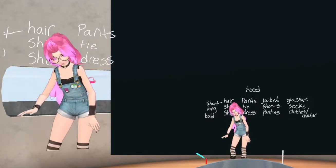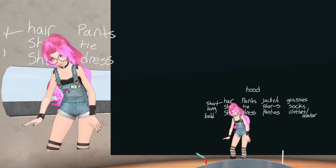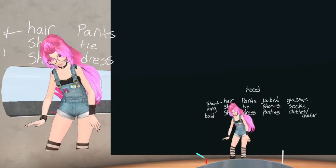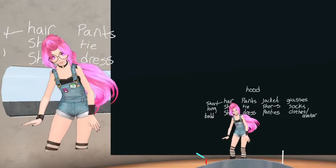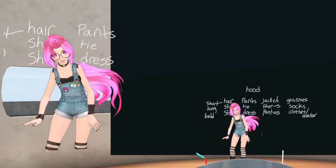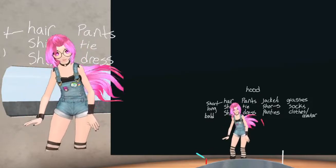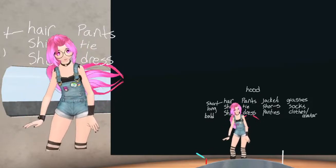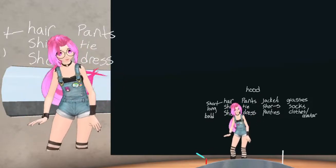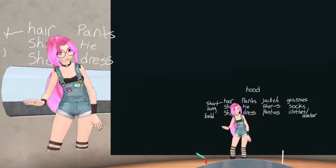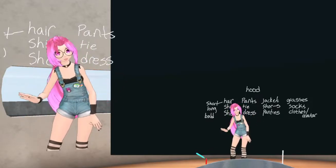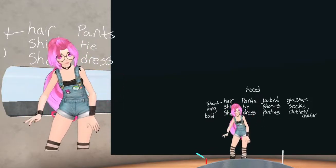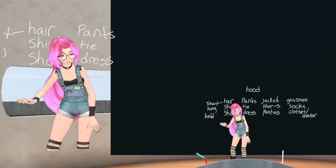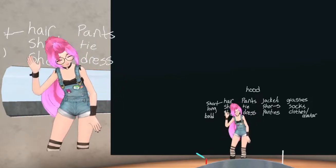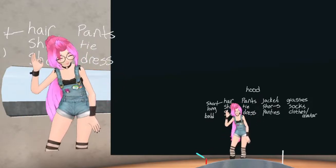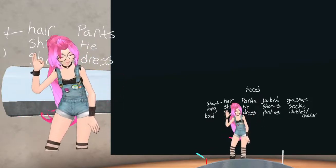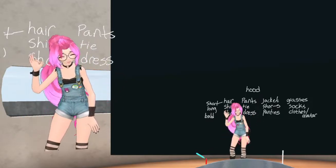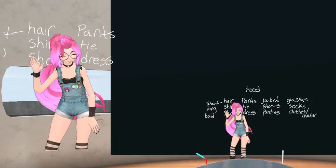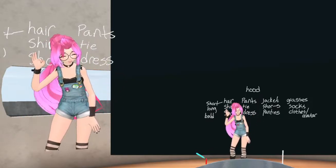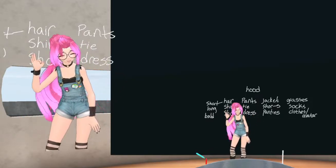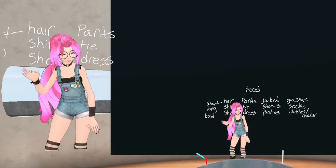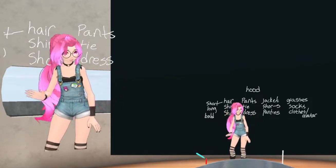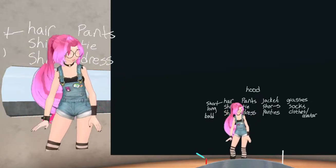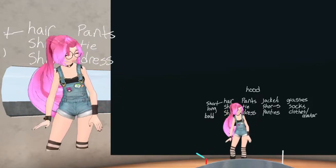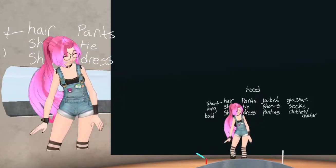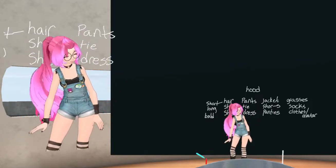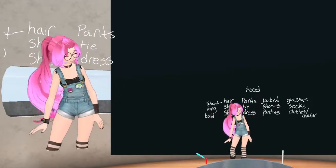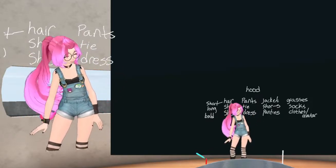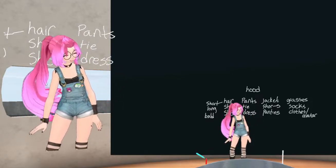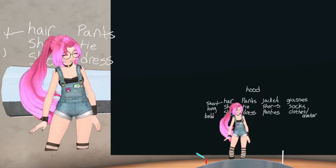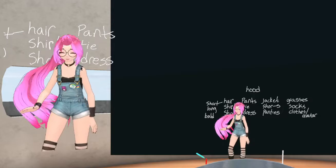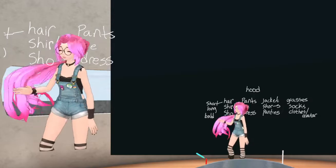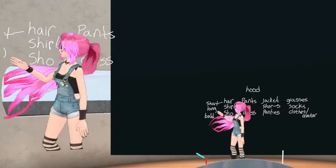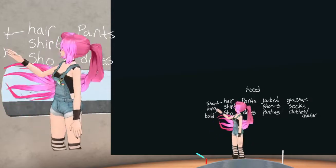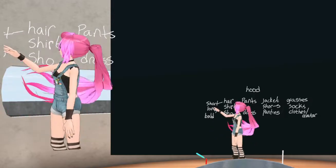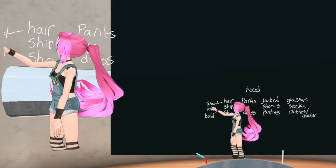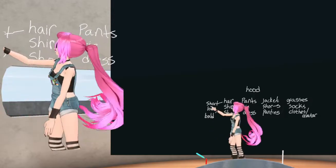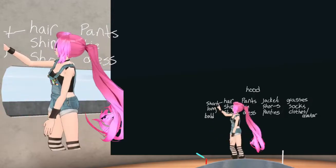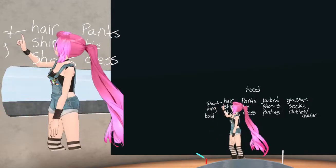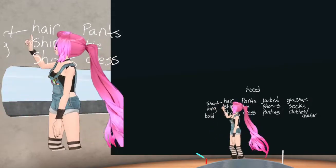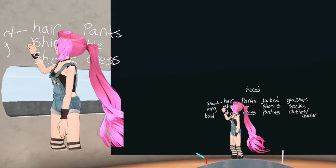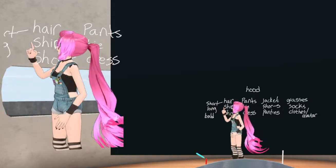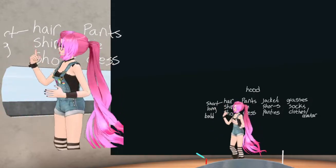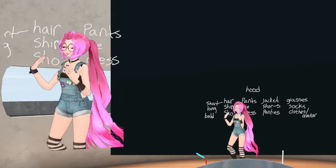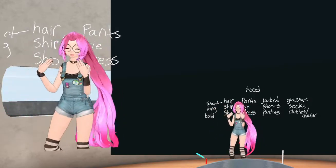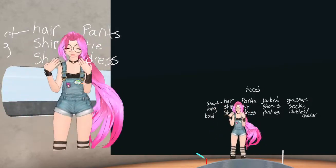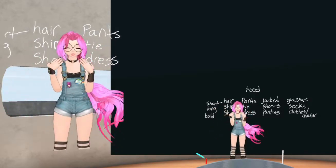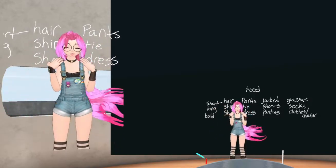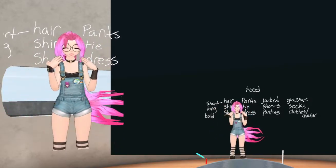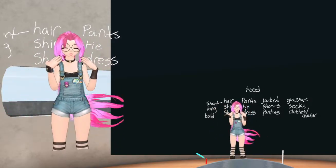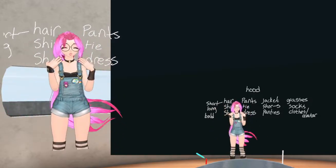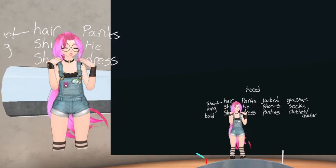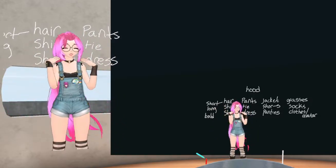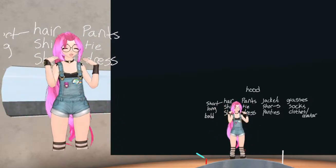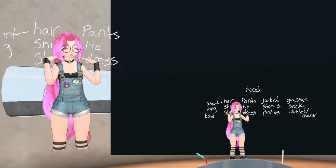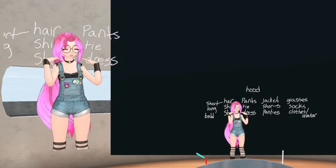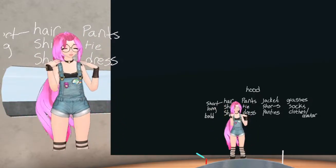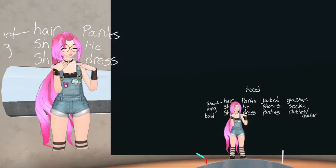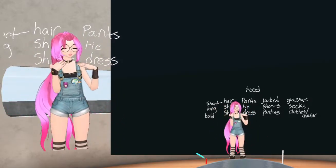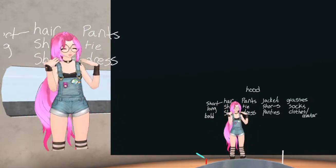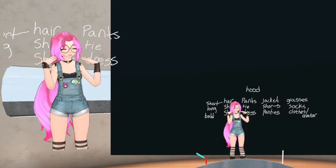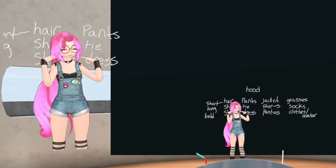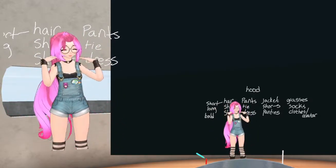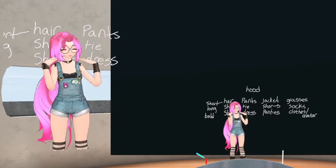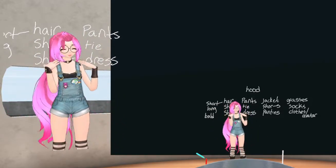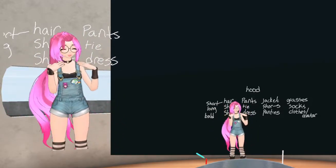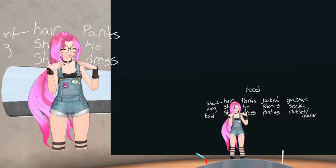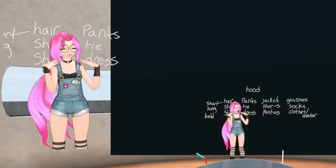like this, short, you don't say short hair because they're not like a short statured person. So for short hair, you'd actually just show how short the hair